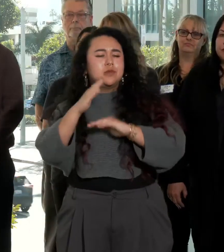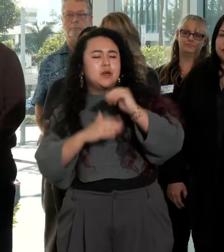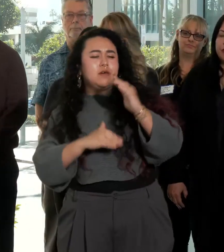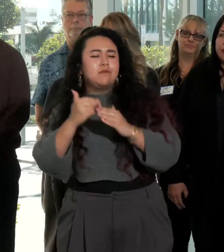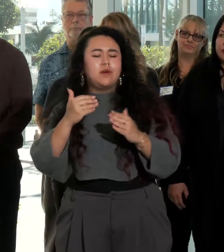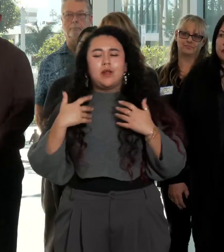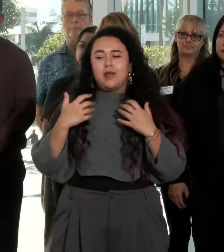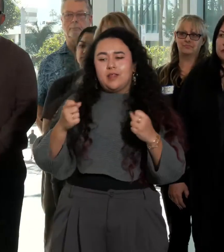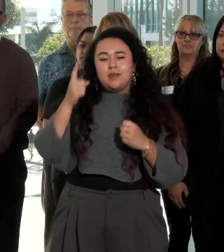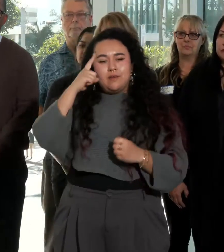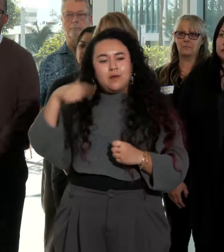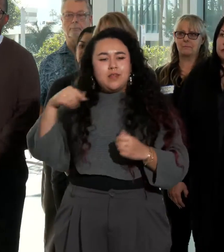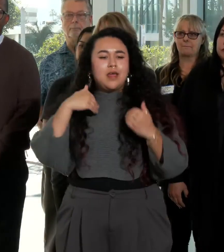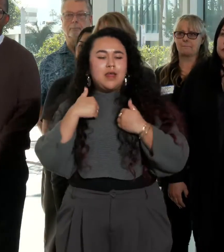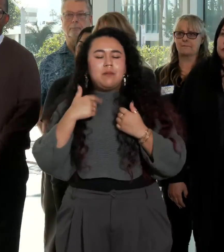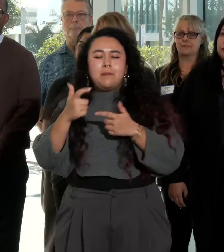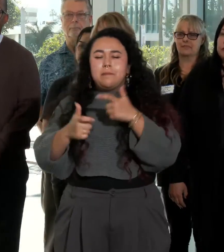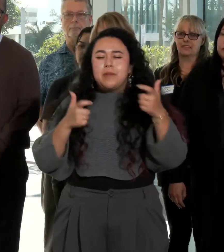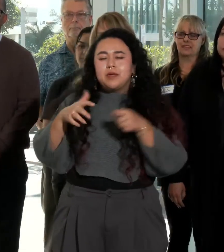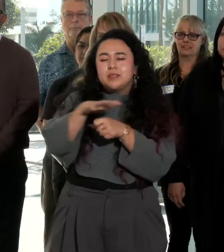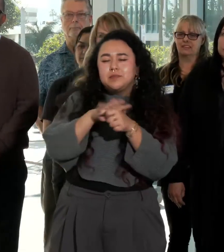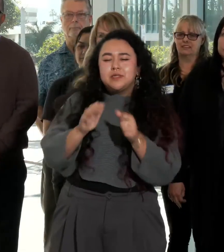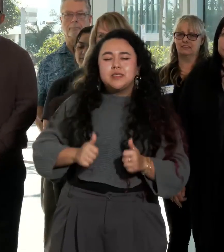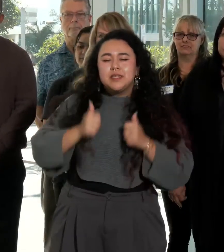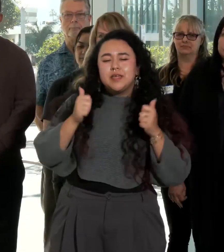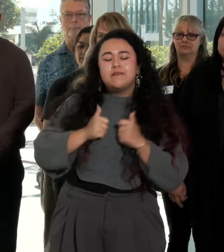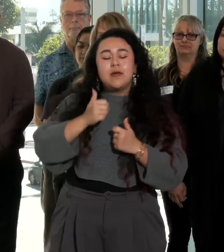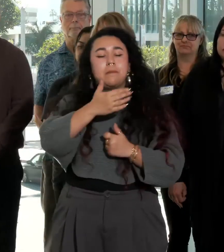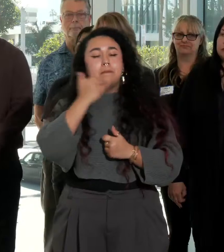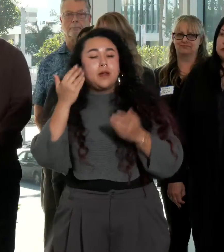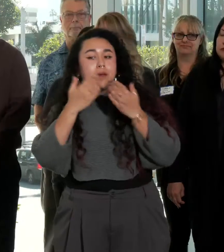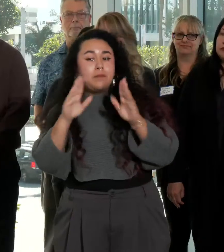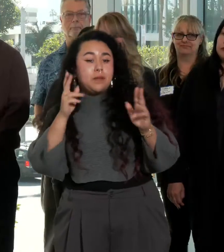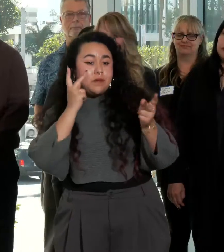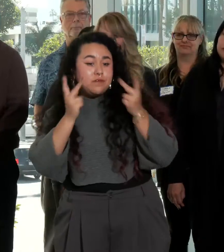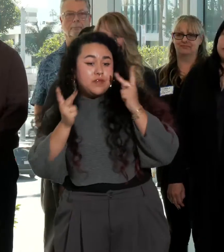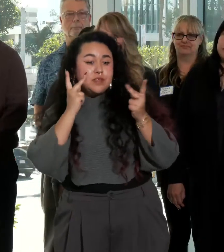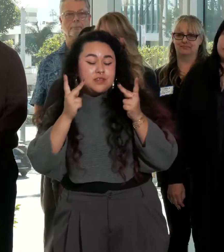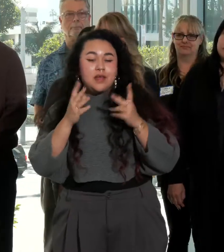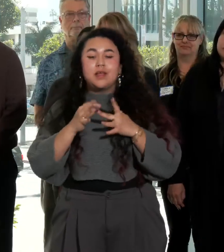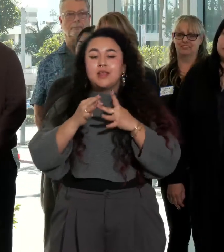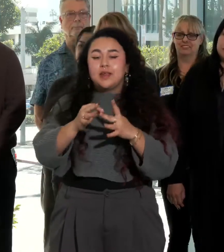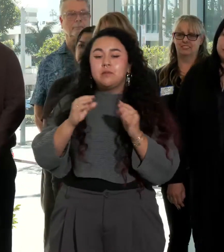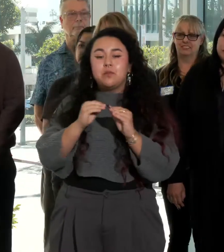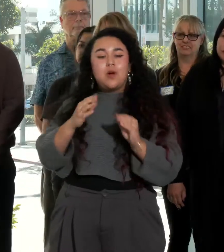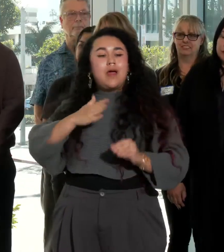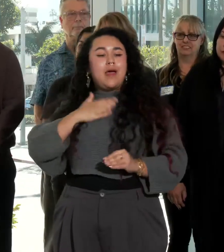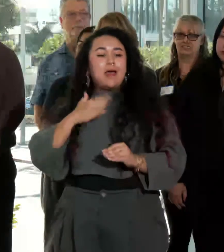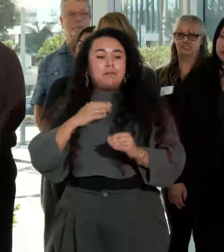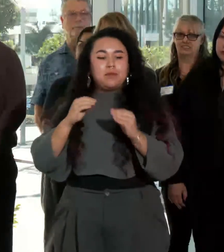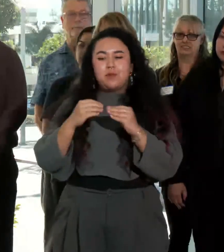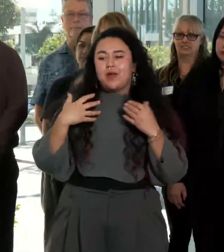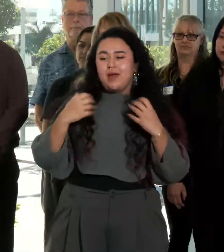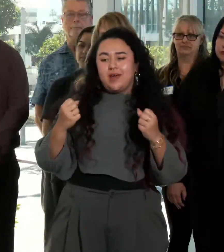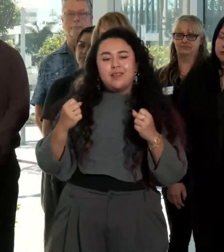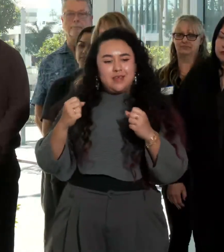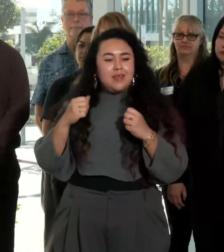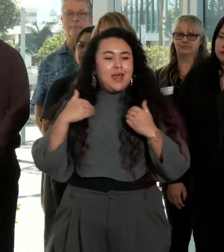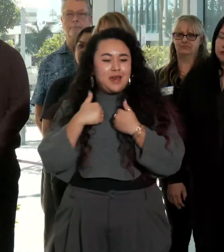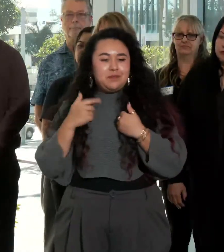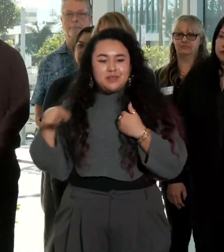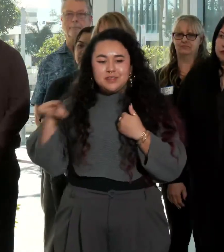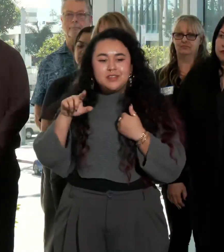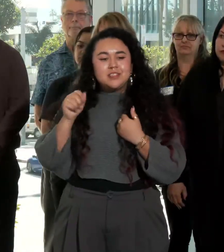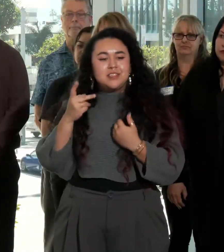animals with larger living quarters and better public visibility, leading to happier and healthier shelter animals